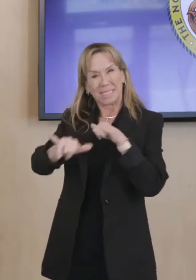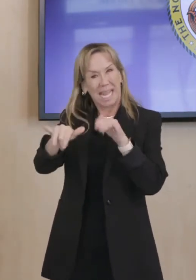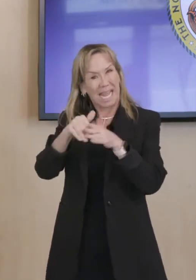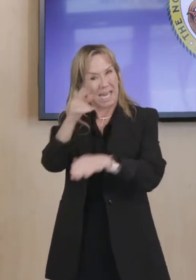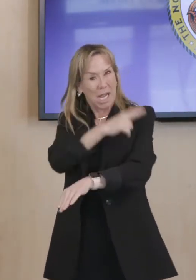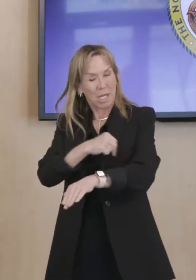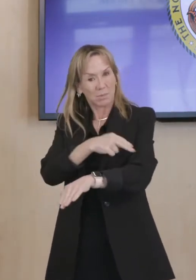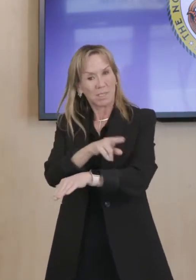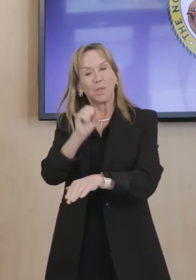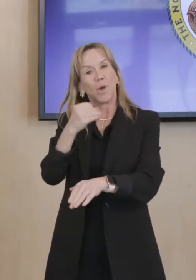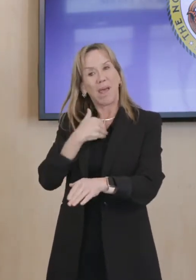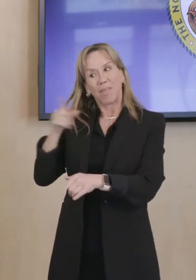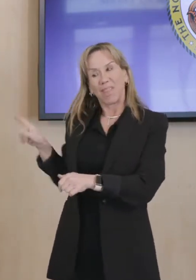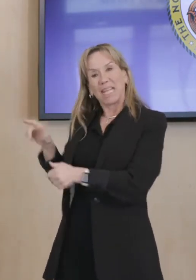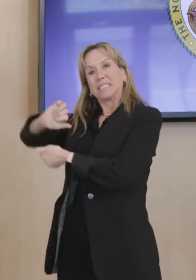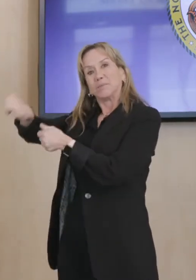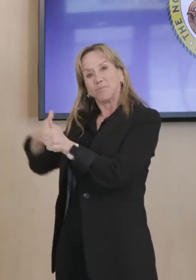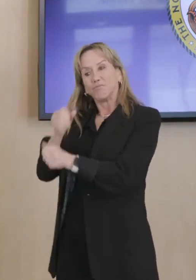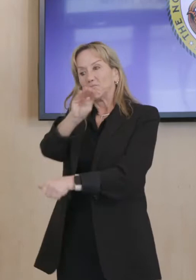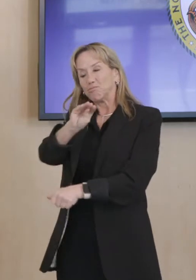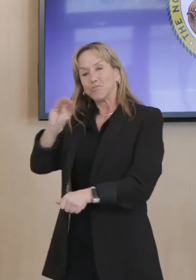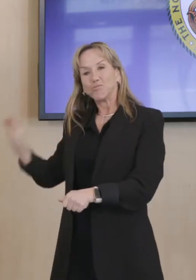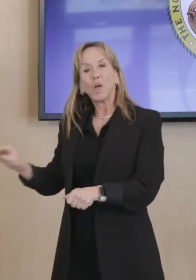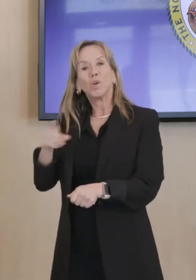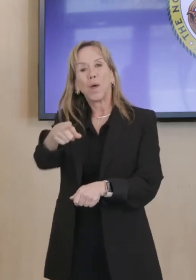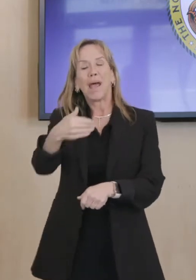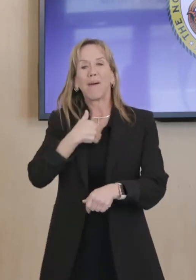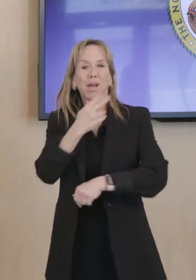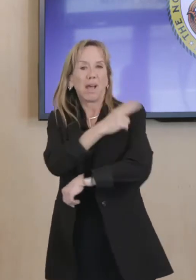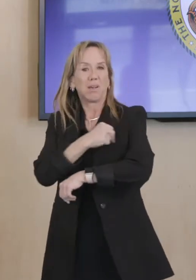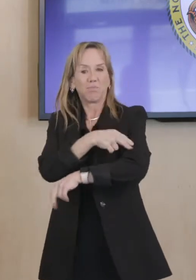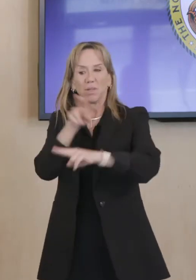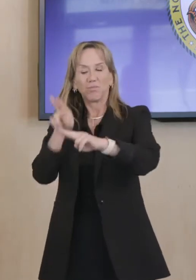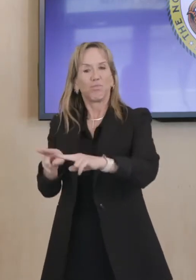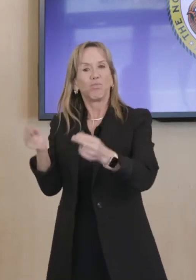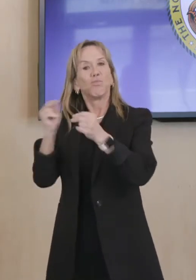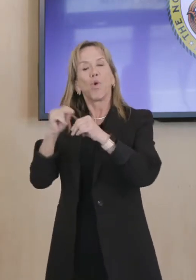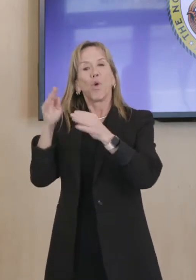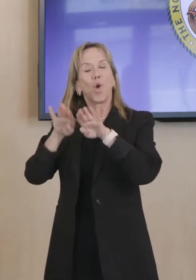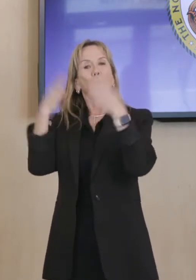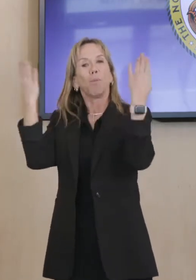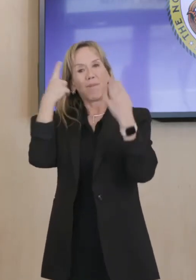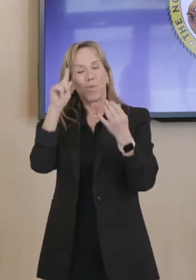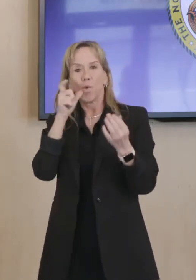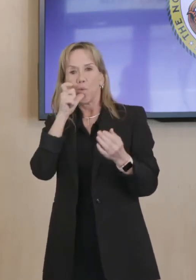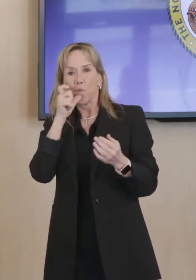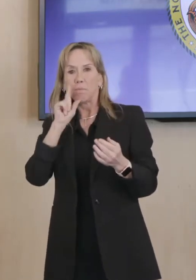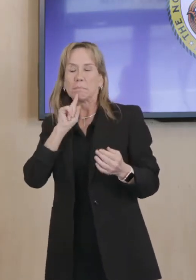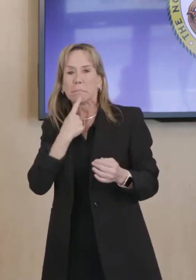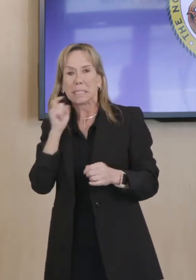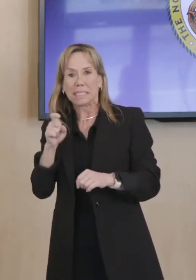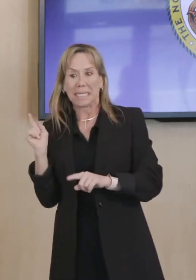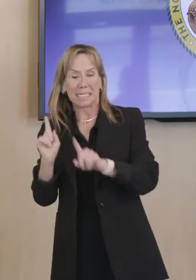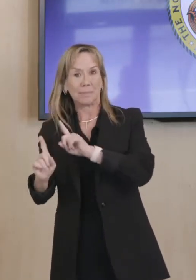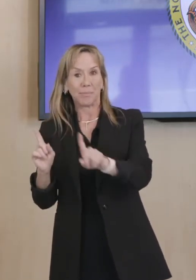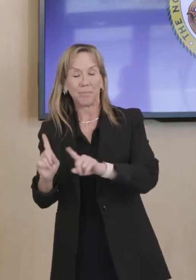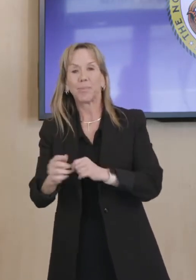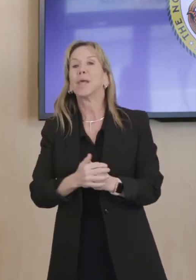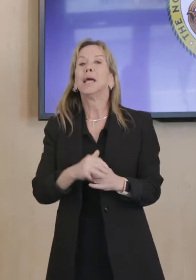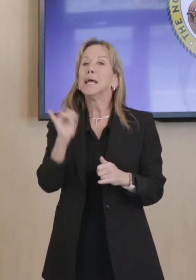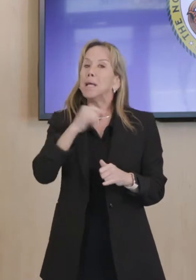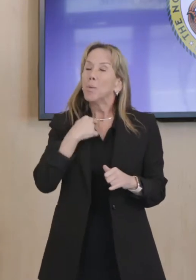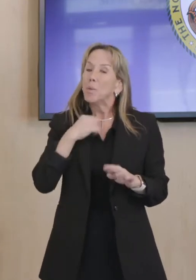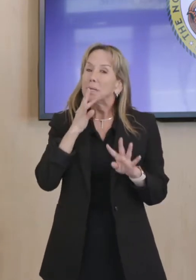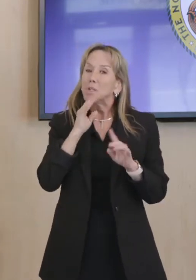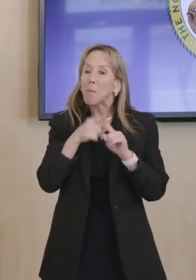be available to someone else. There are efforts like we've talked about before with the expected arrival of a mobile field hospital. This is the equipment needed to